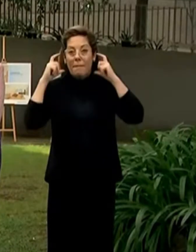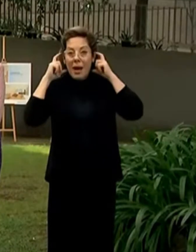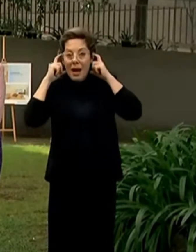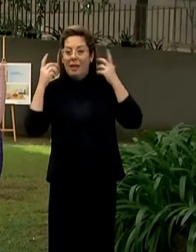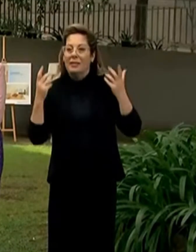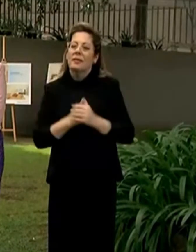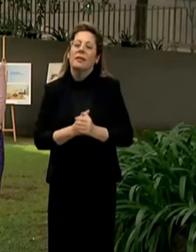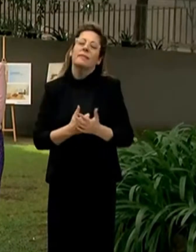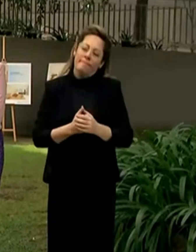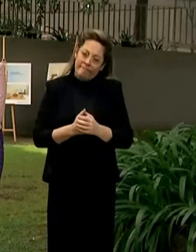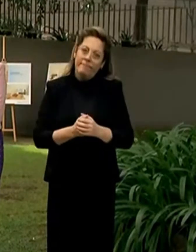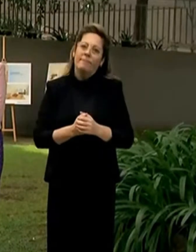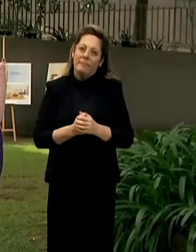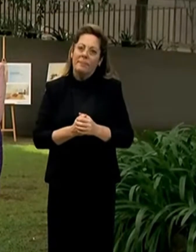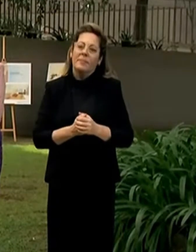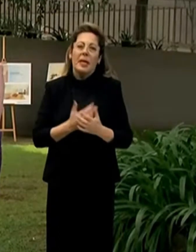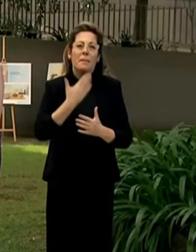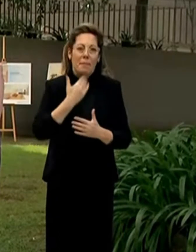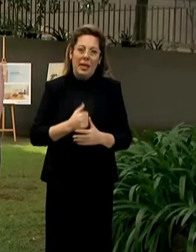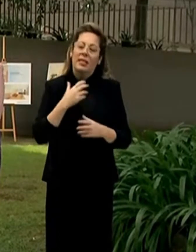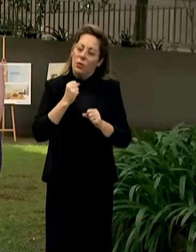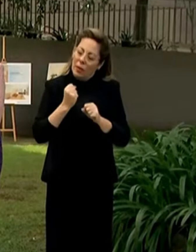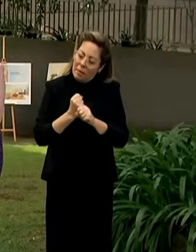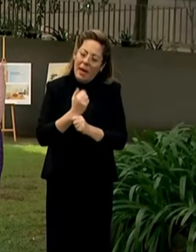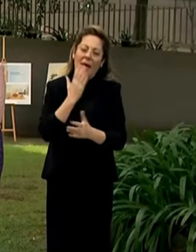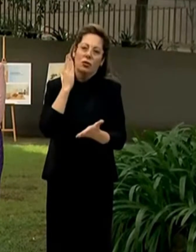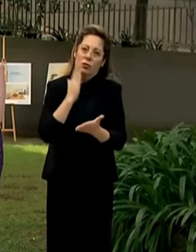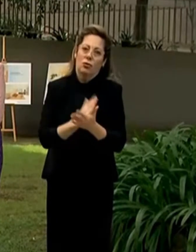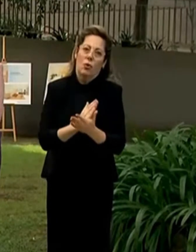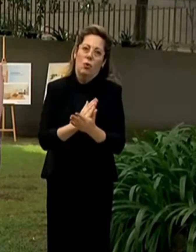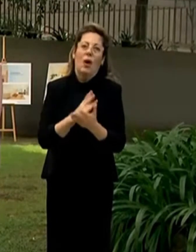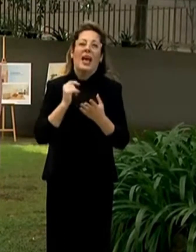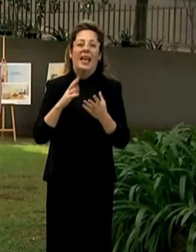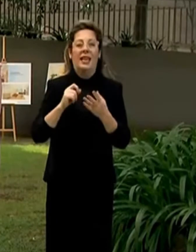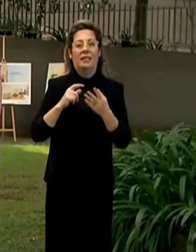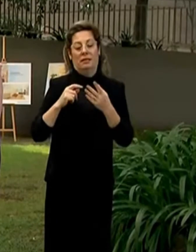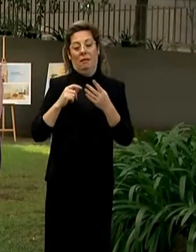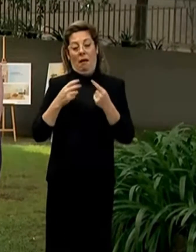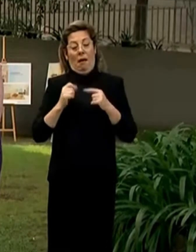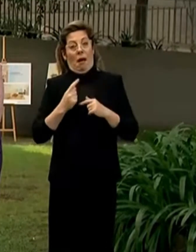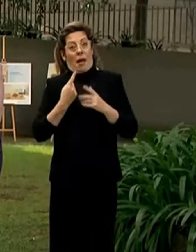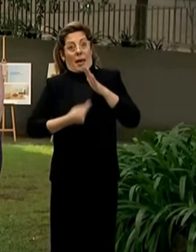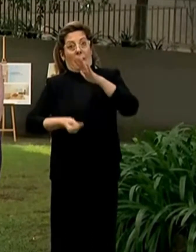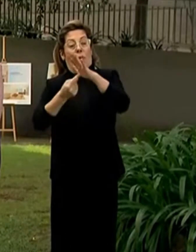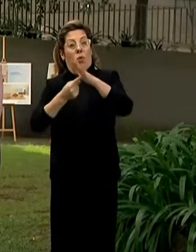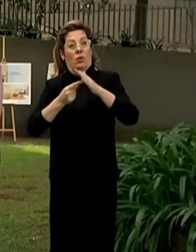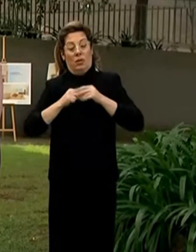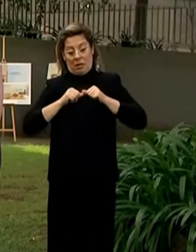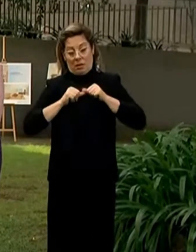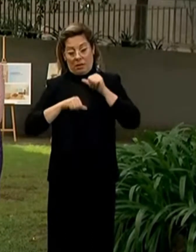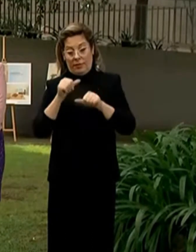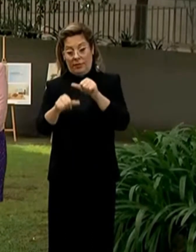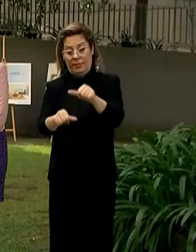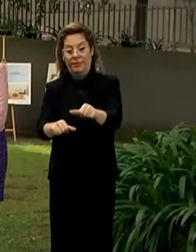strongly encourage mask wearing as the fourth line of defence. As the Premier indicated, it's important that the message around not going